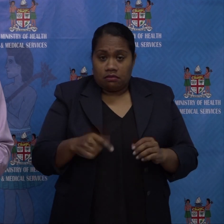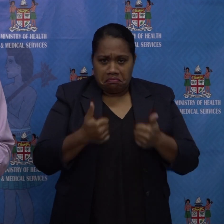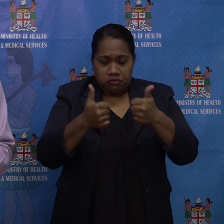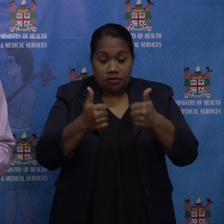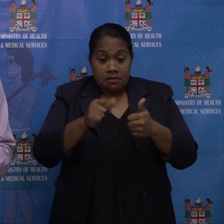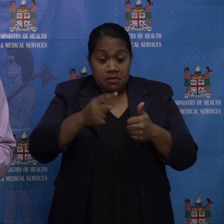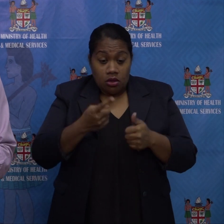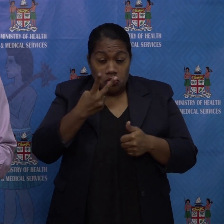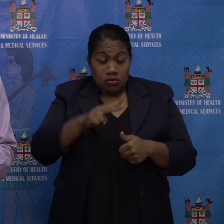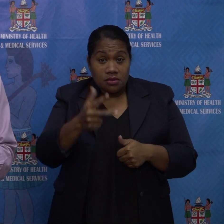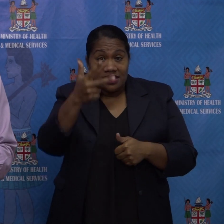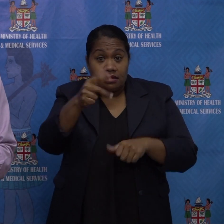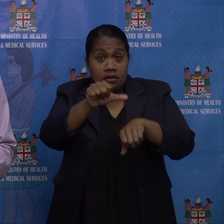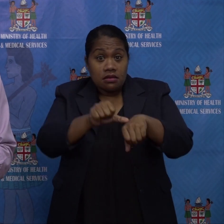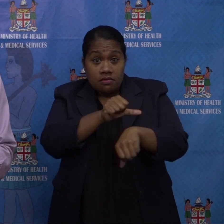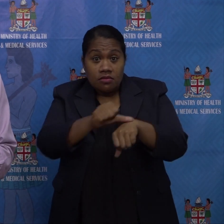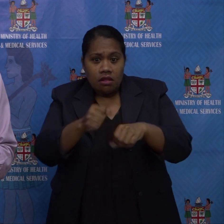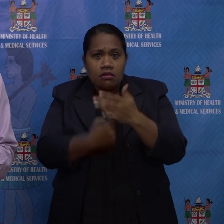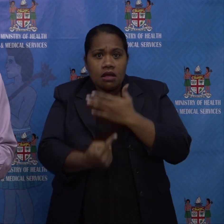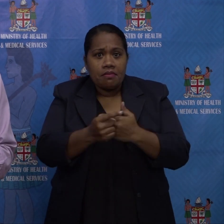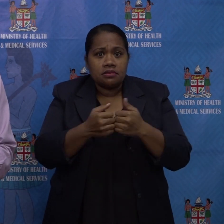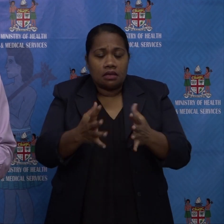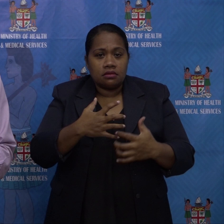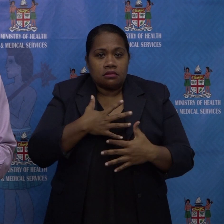of April, he developed some respiratory symptoms.